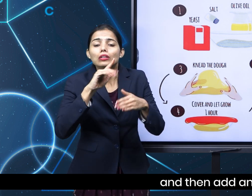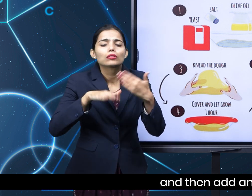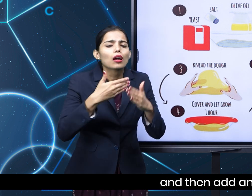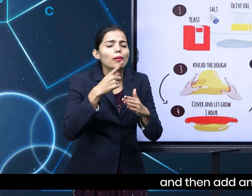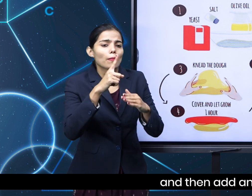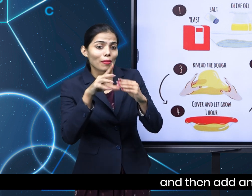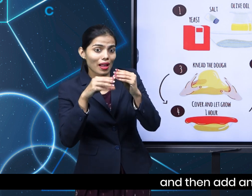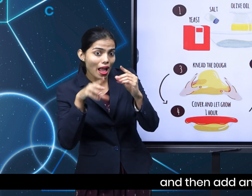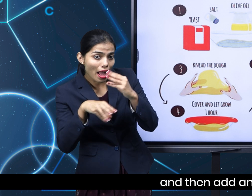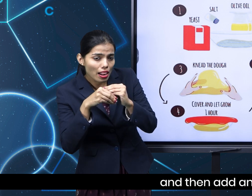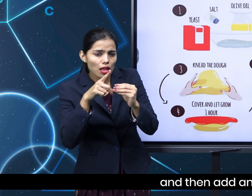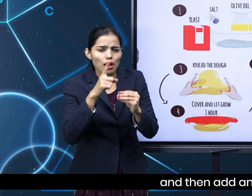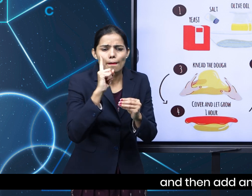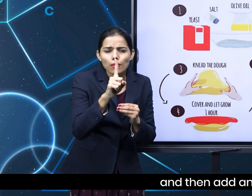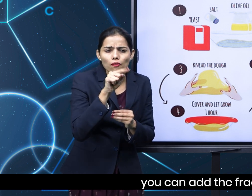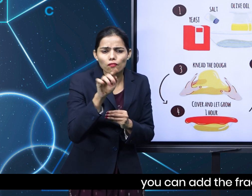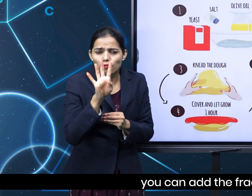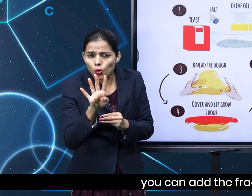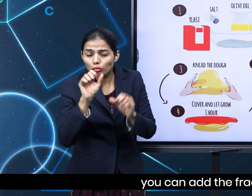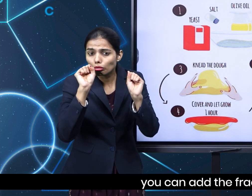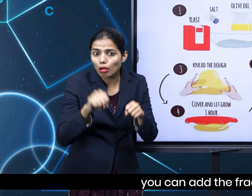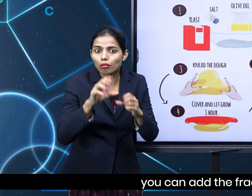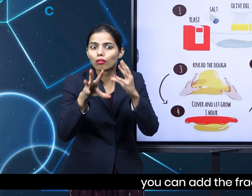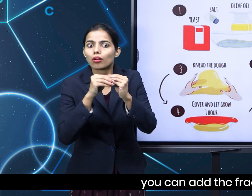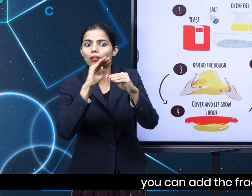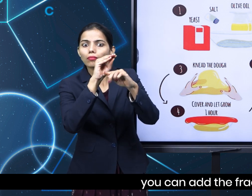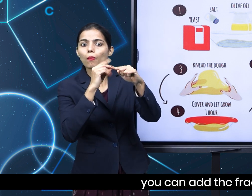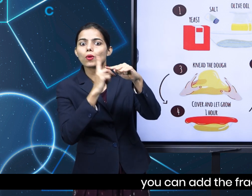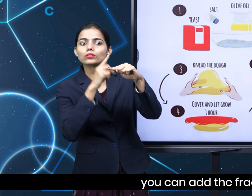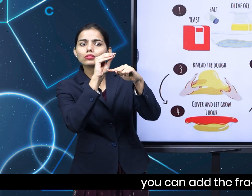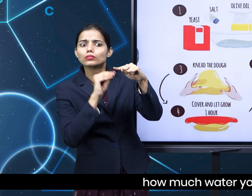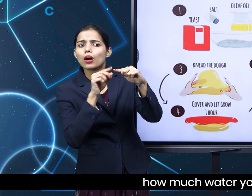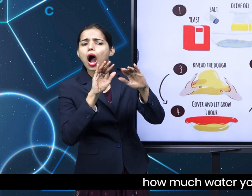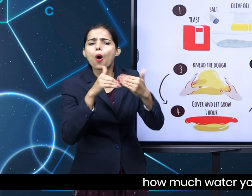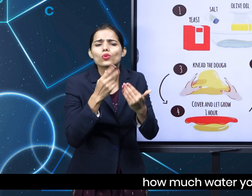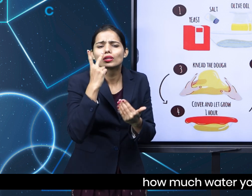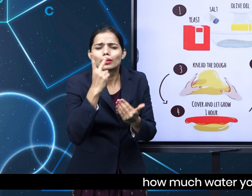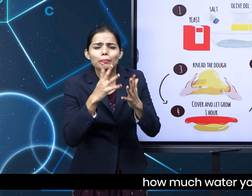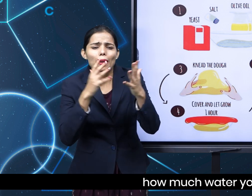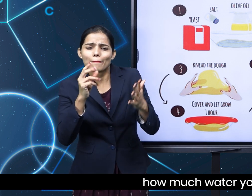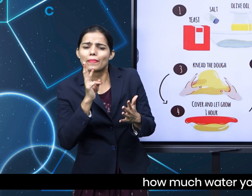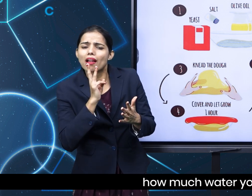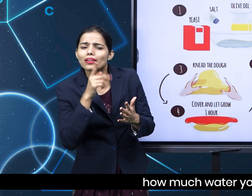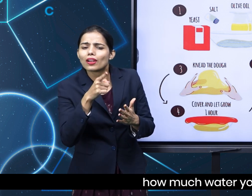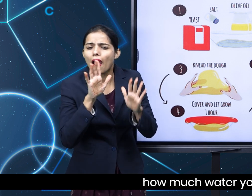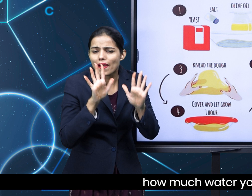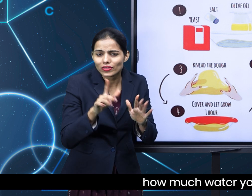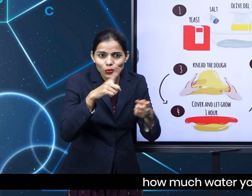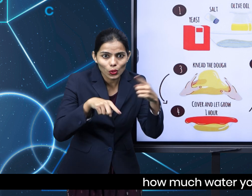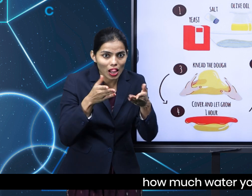add another 1 by 4, you can add the fractions to see how much water you have now.